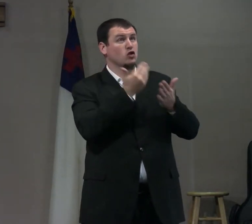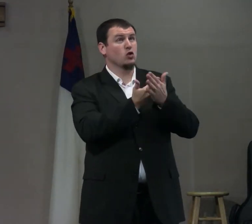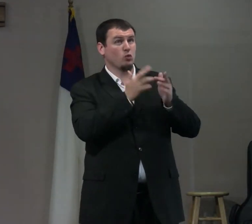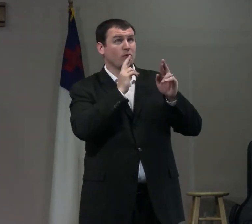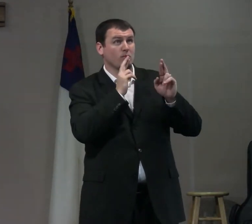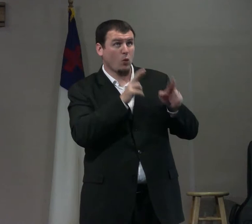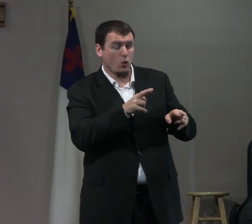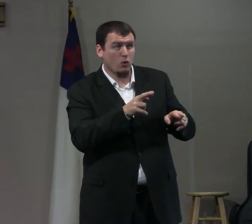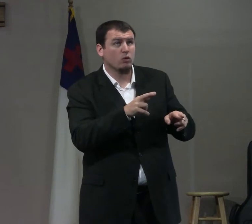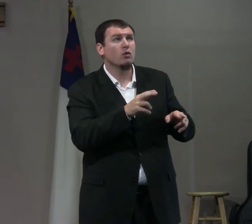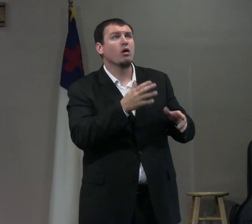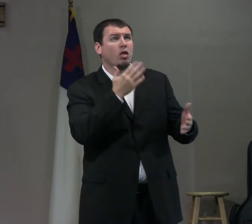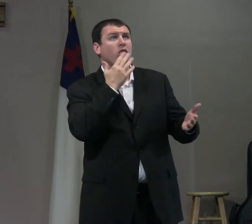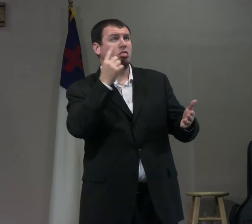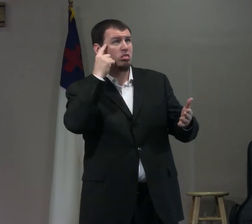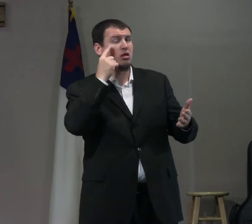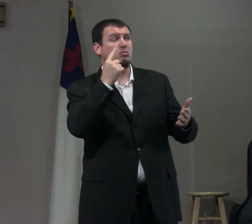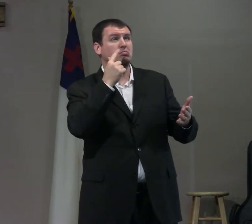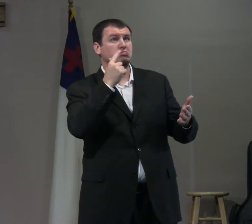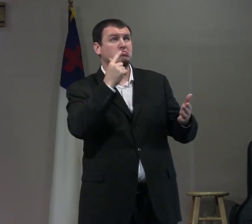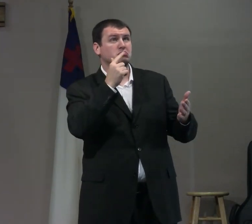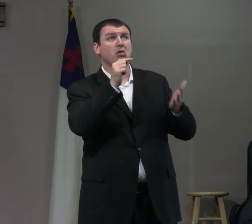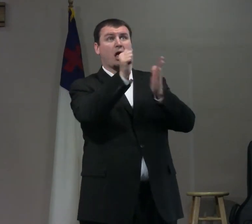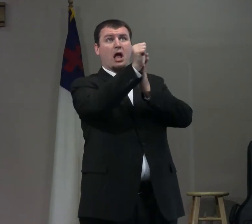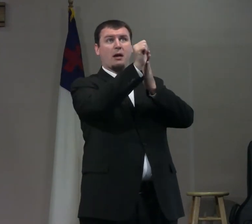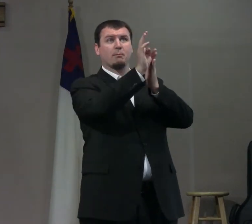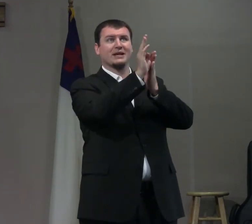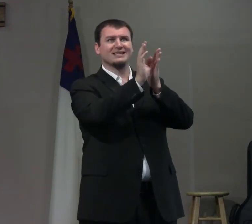come to me? Is it a good report?